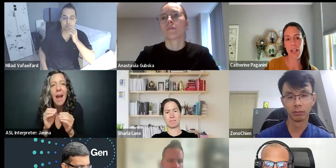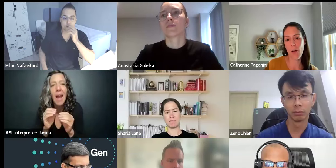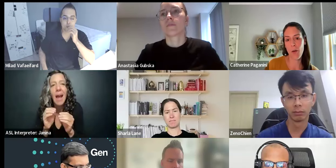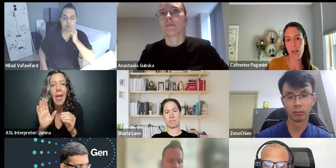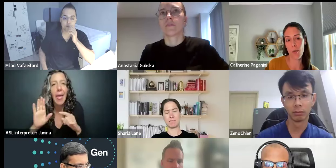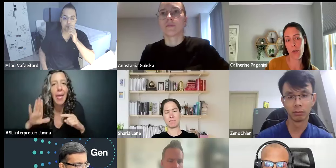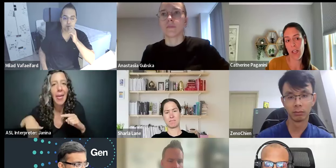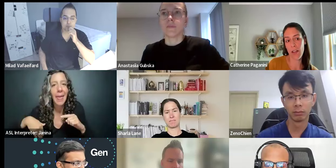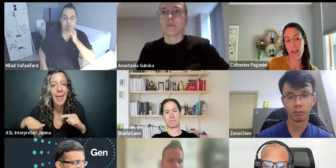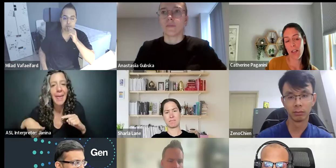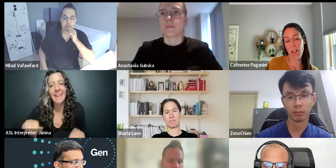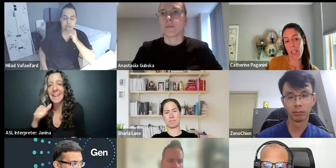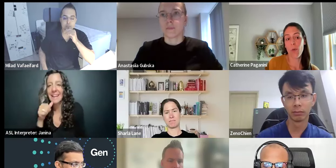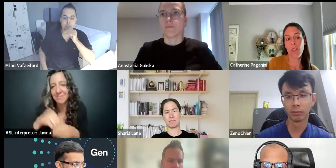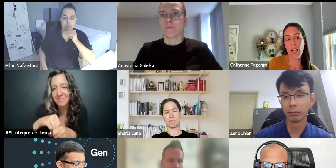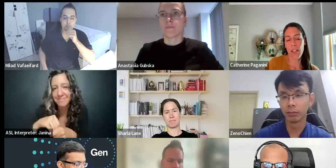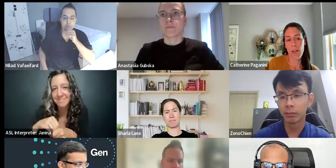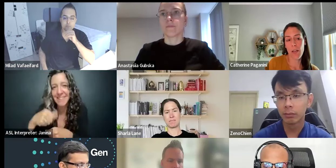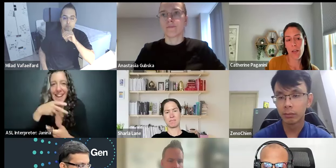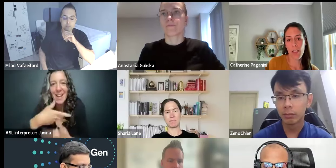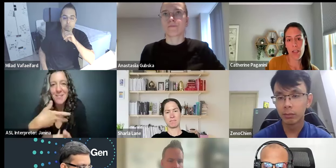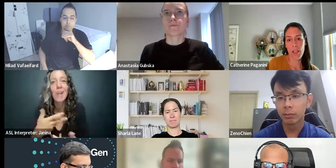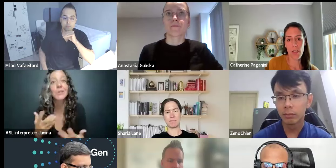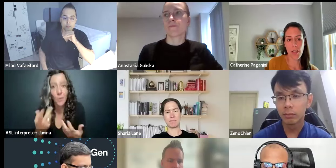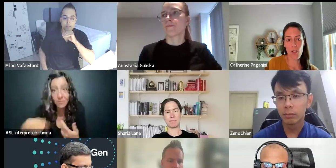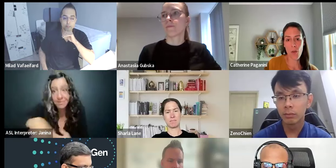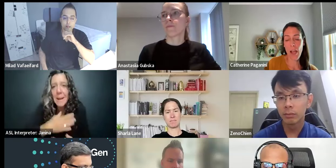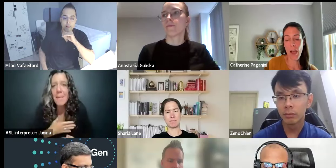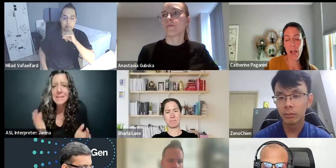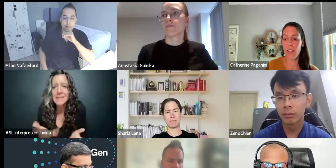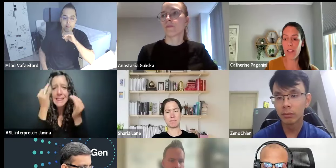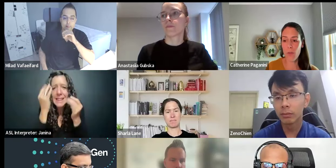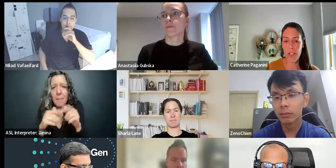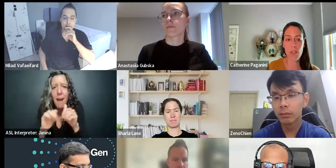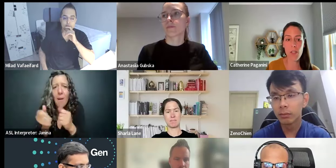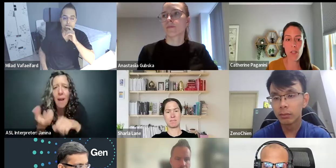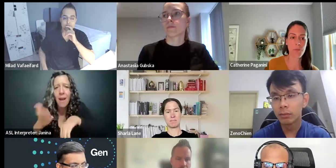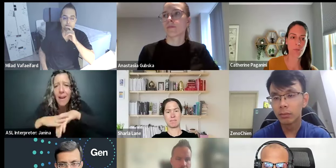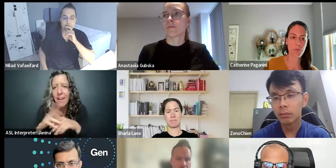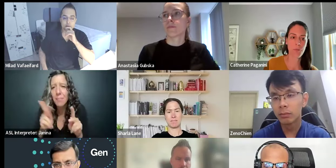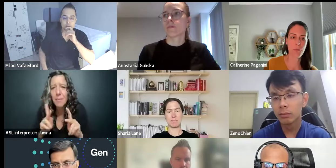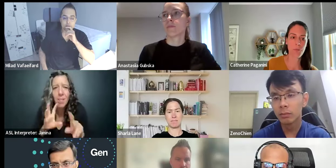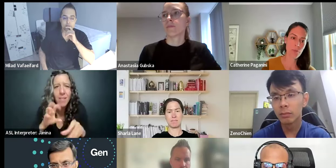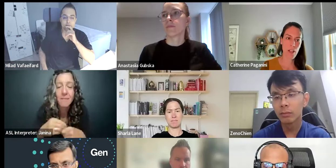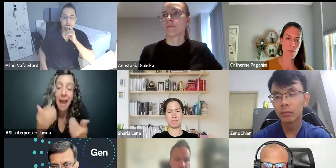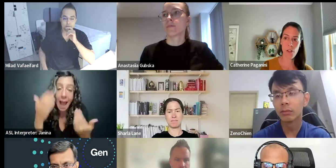So let's think about like how we can improve that and get people excited again. So I don't know what the solution is,